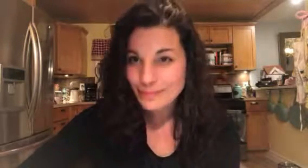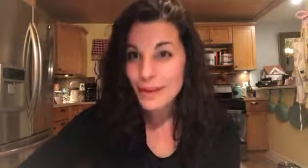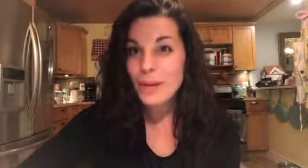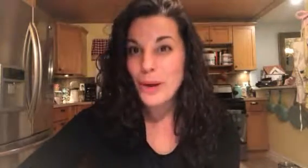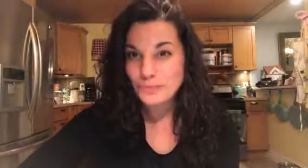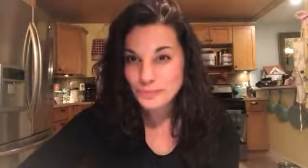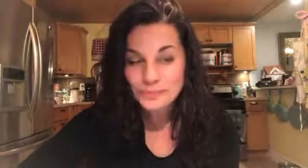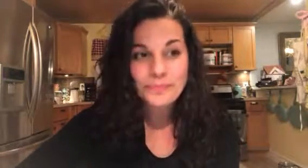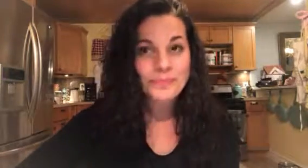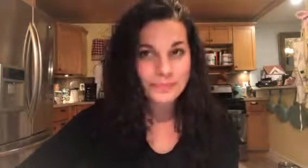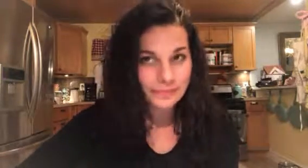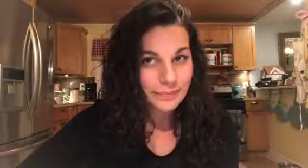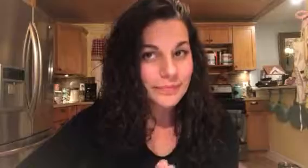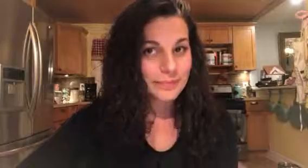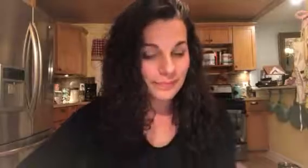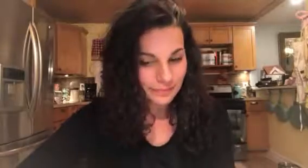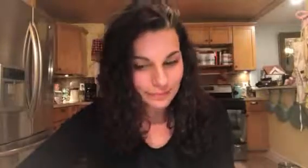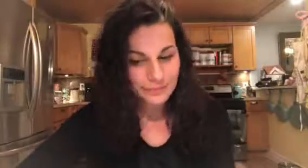Here we go.